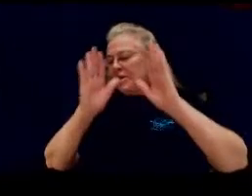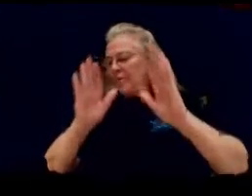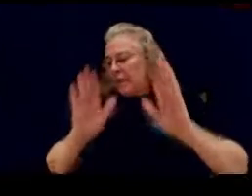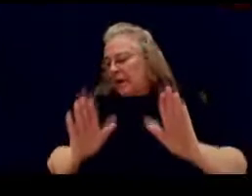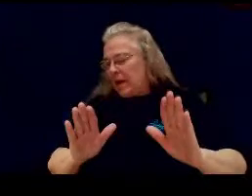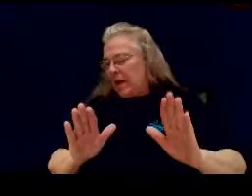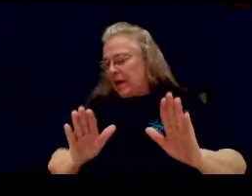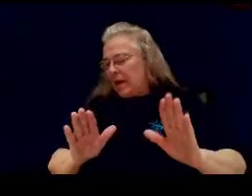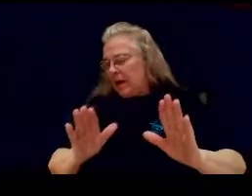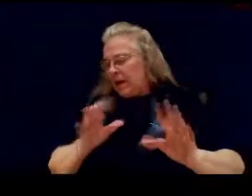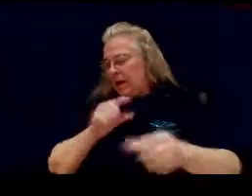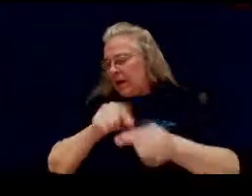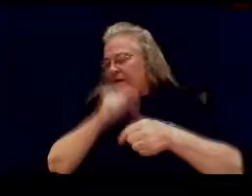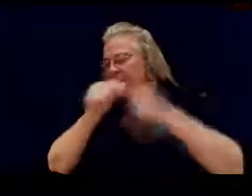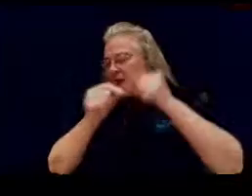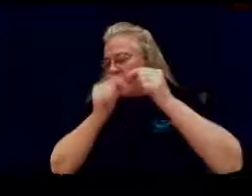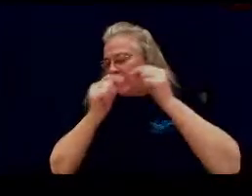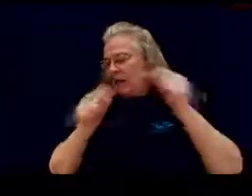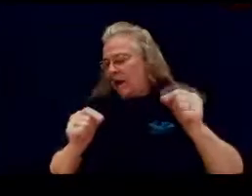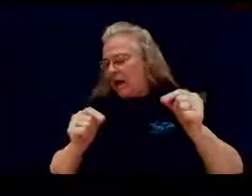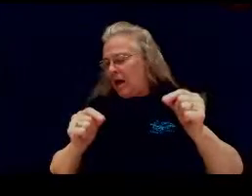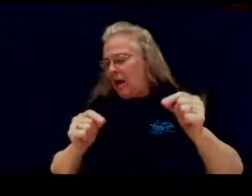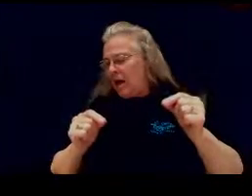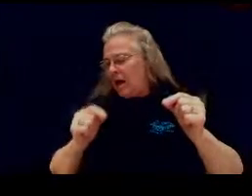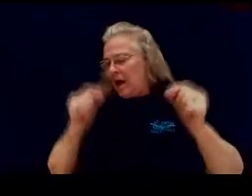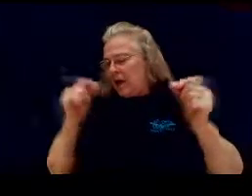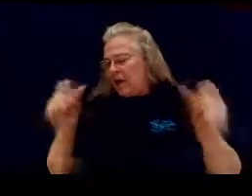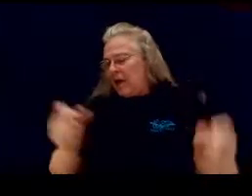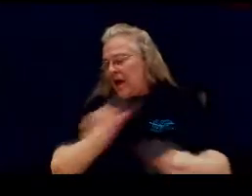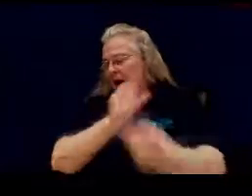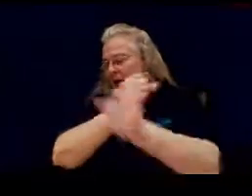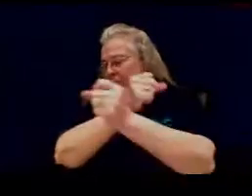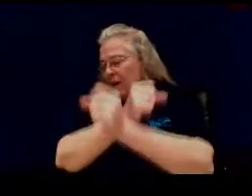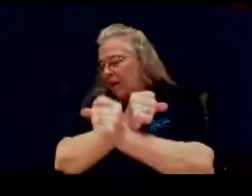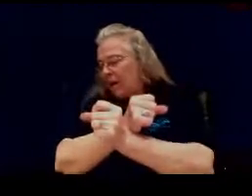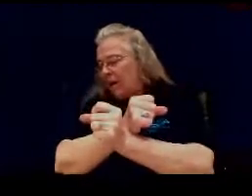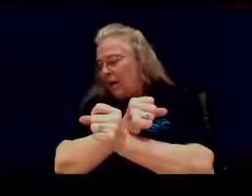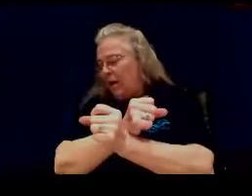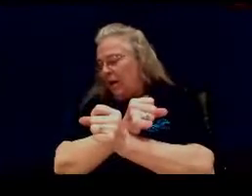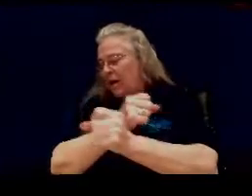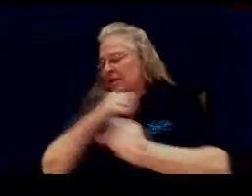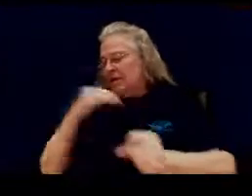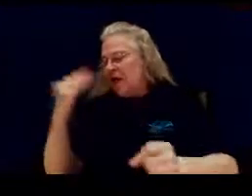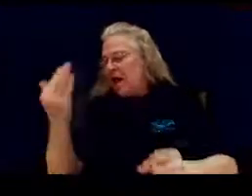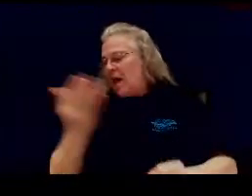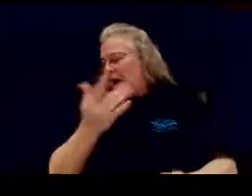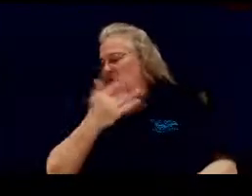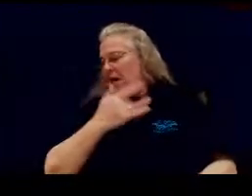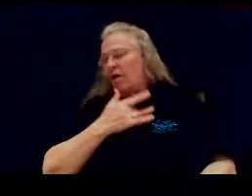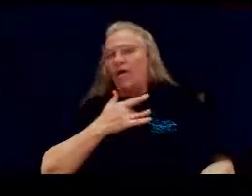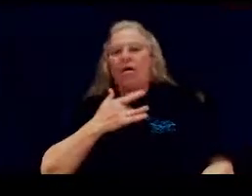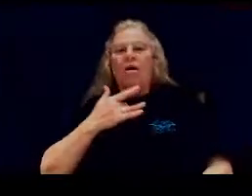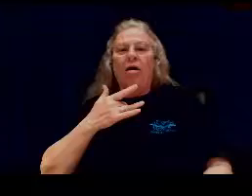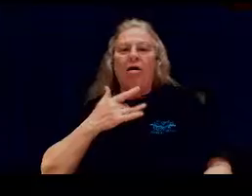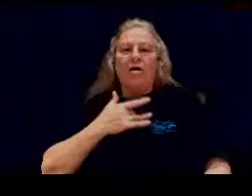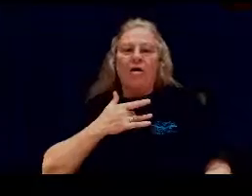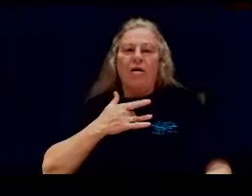Blessed be the tie that binds our